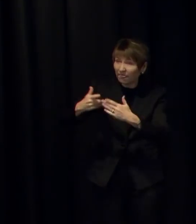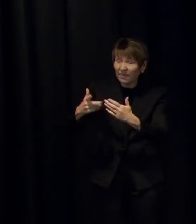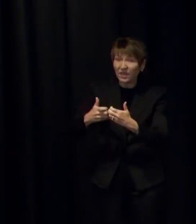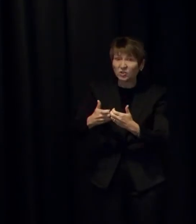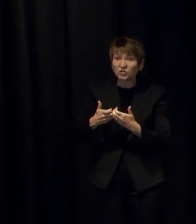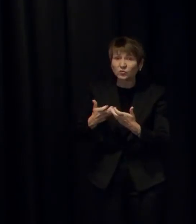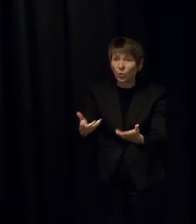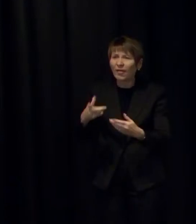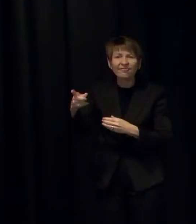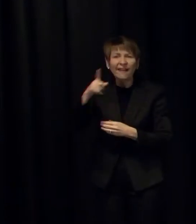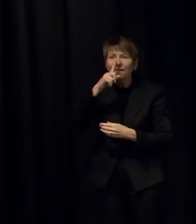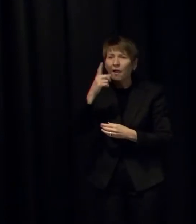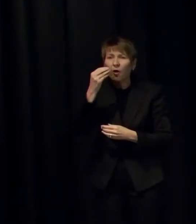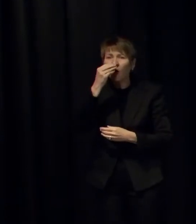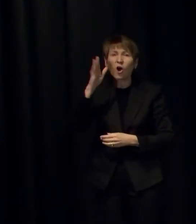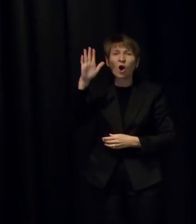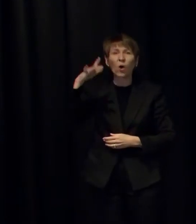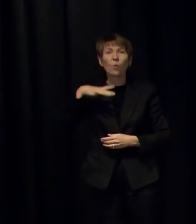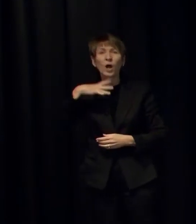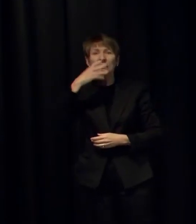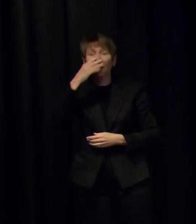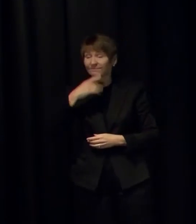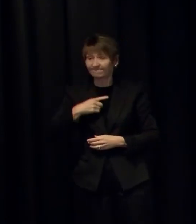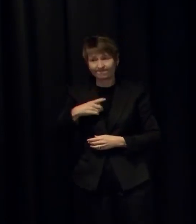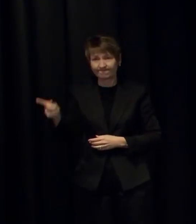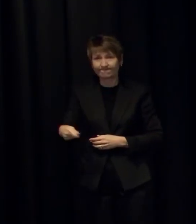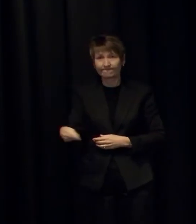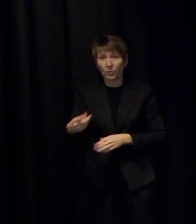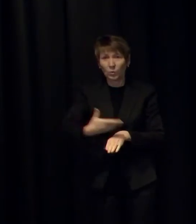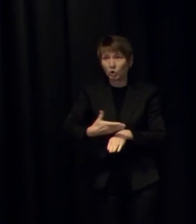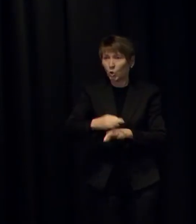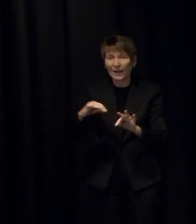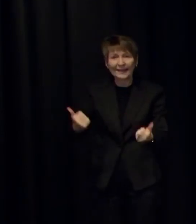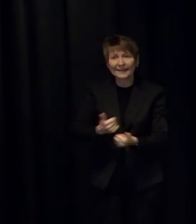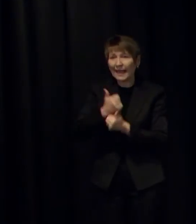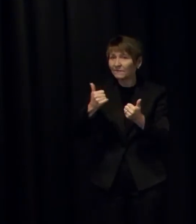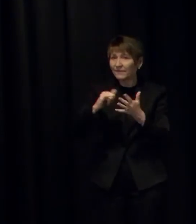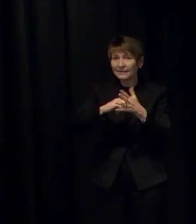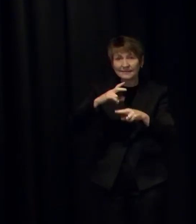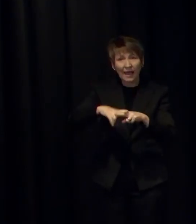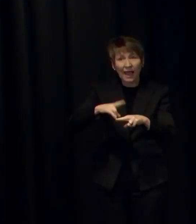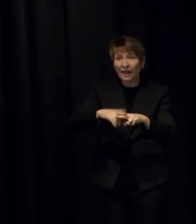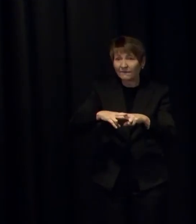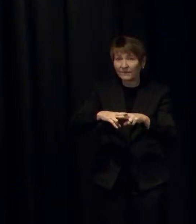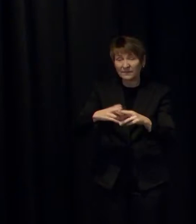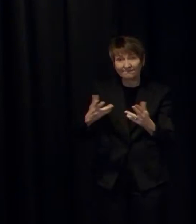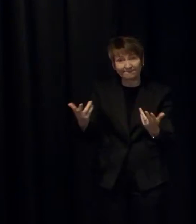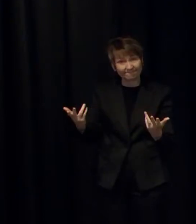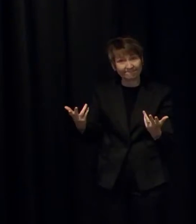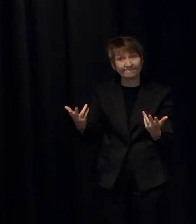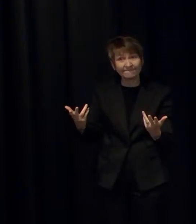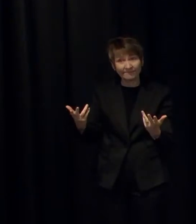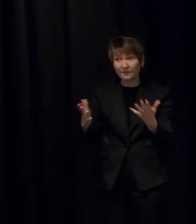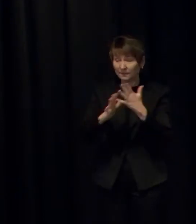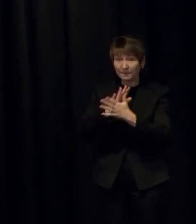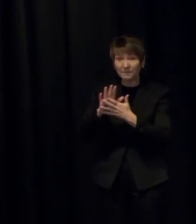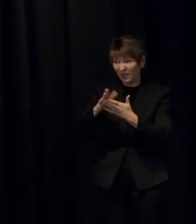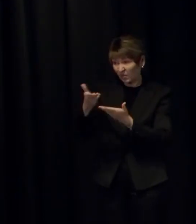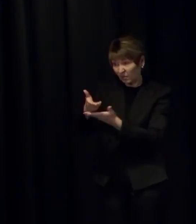ill. They need to be at the top of the queue. They need to be treated first, and that means that other people, I'm sorry to